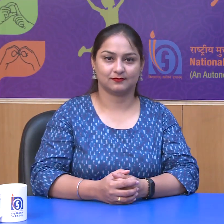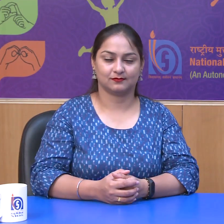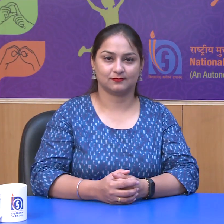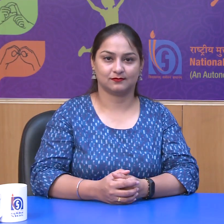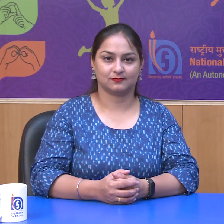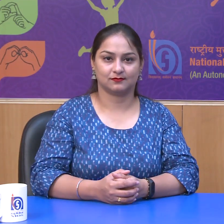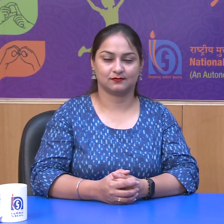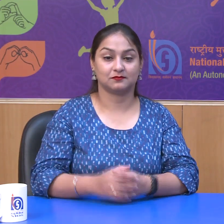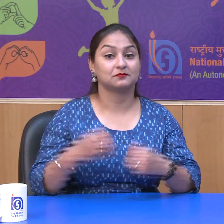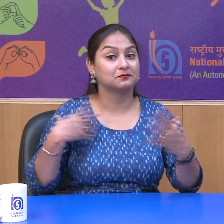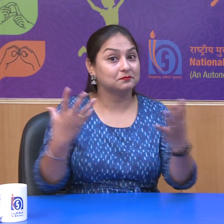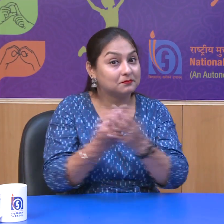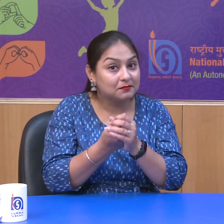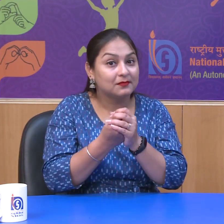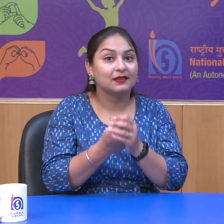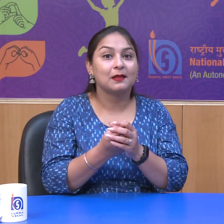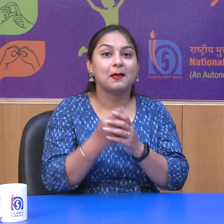Also we learned about Pink Revolution.